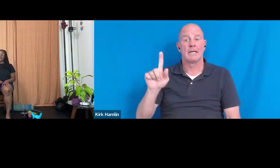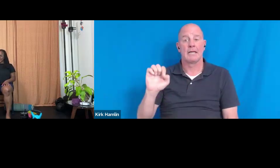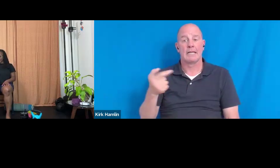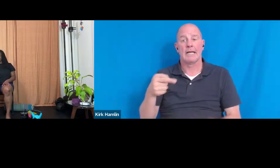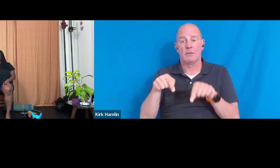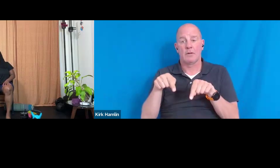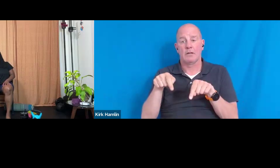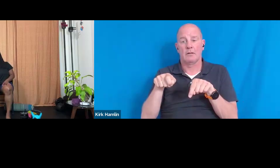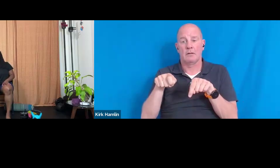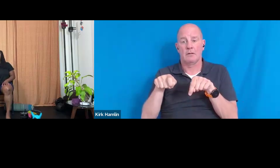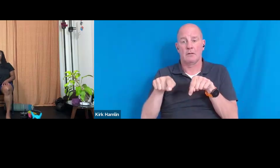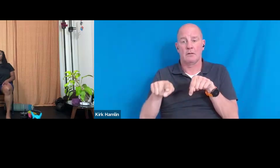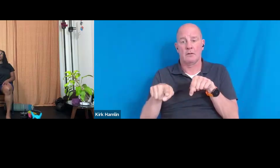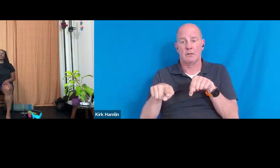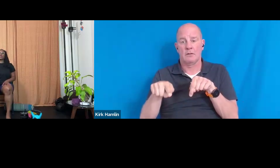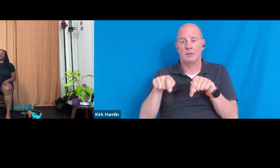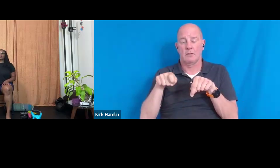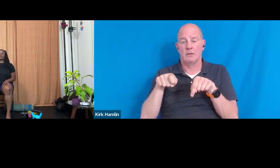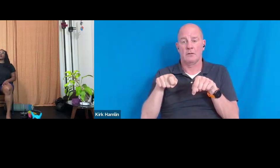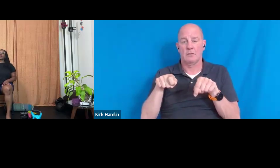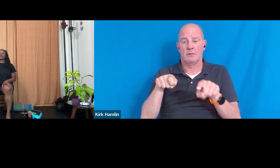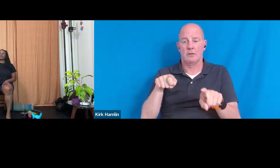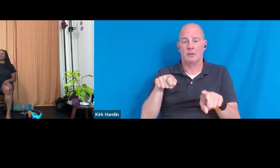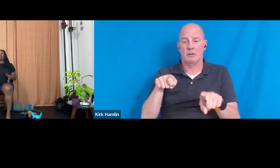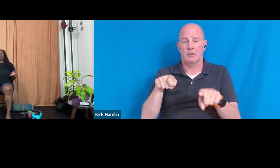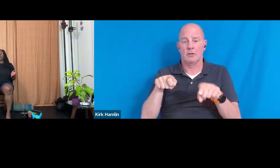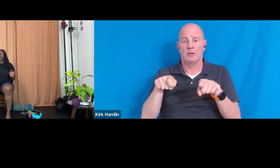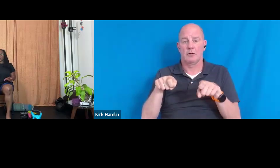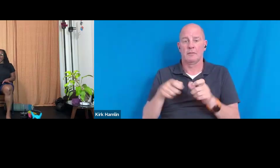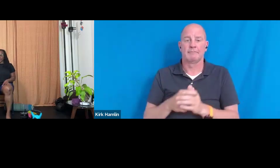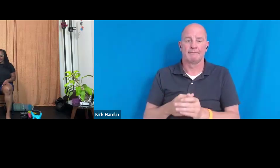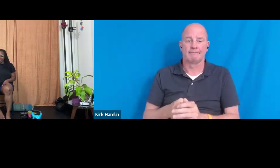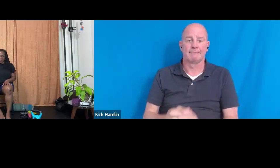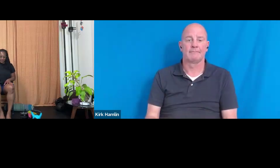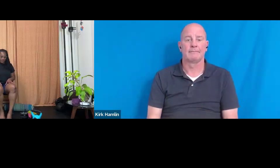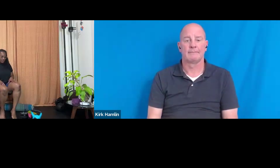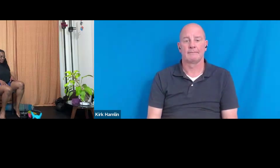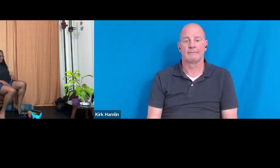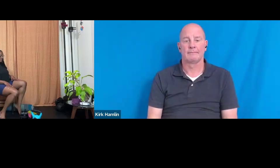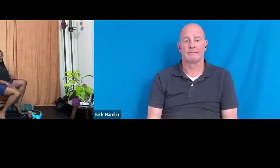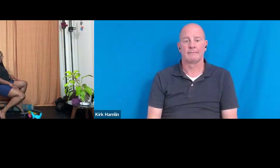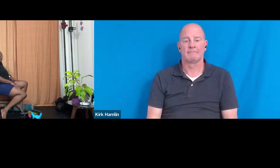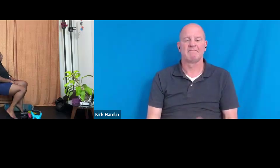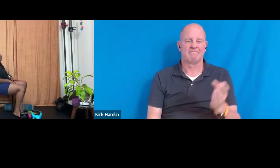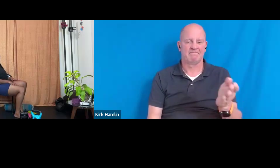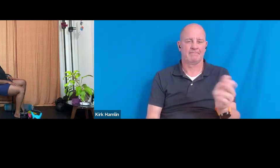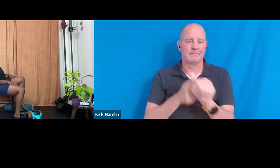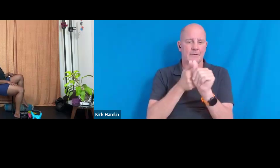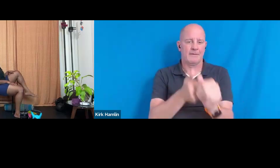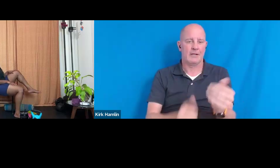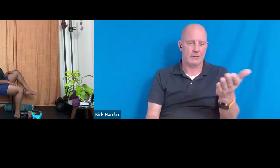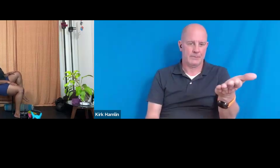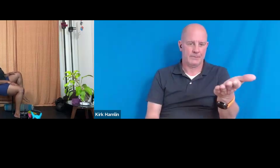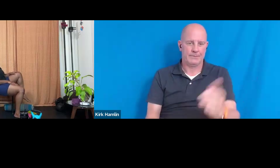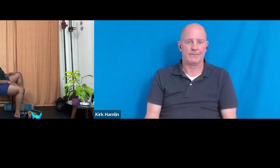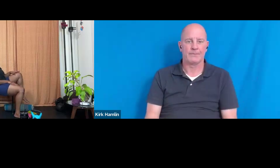us. If you have a chair where it goes under, you could slide all the way under. If you don't, it's okay. If you are sitting, you're going